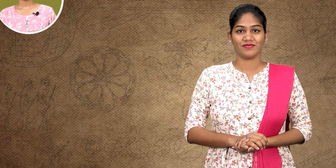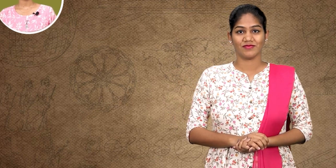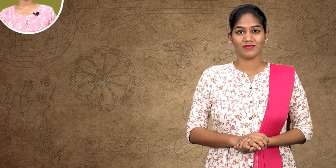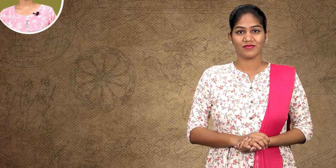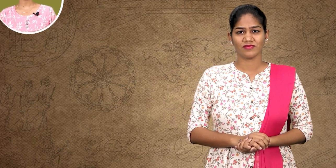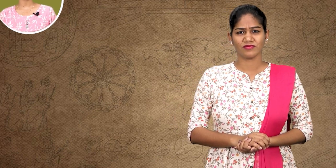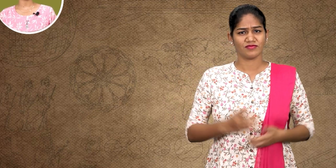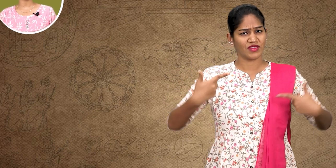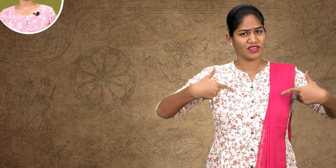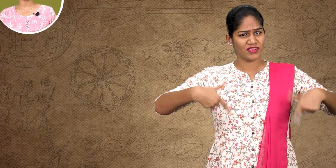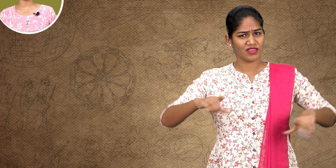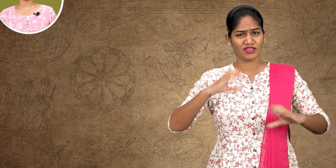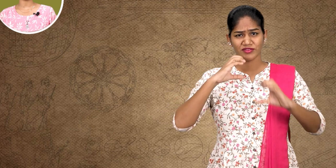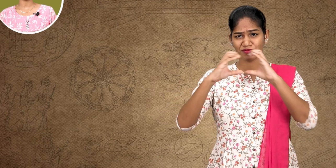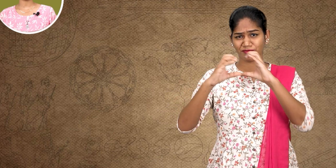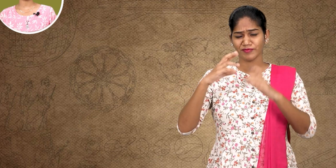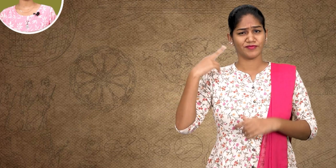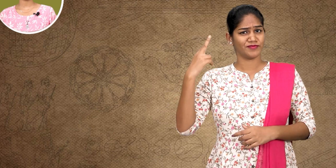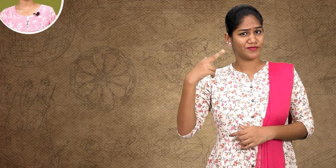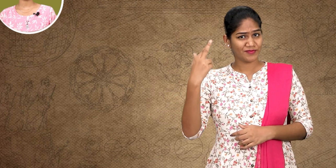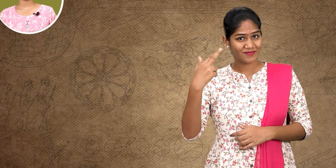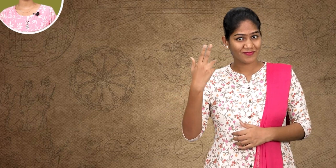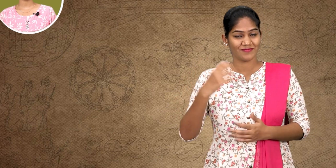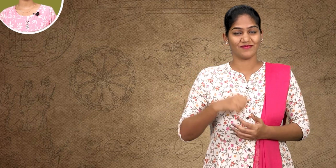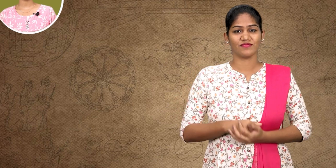Let us discuss the reasons.